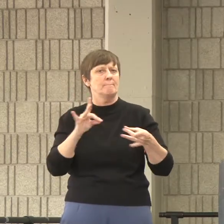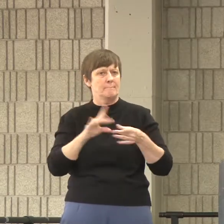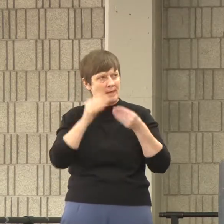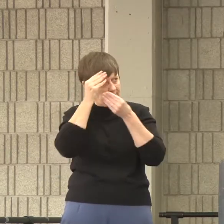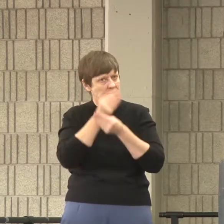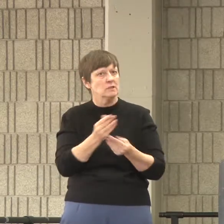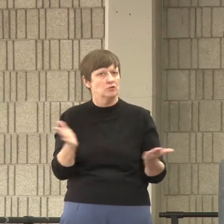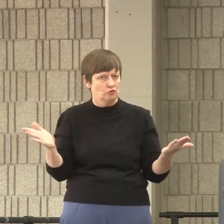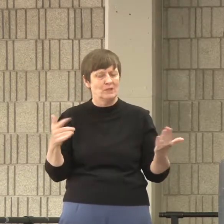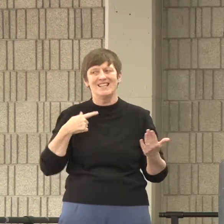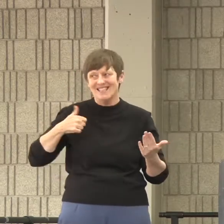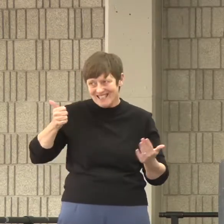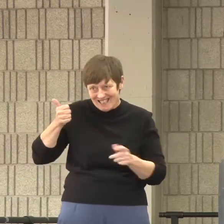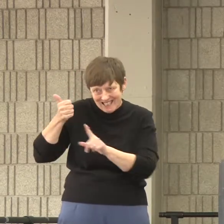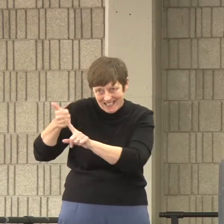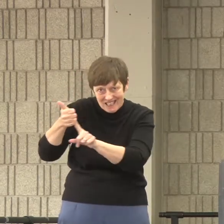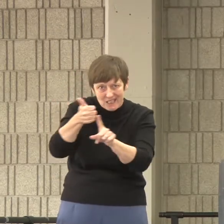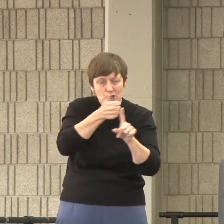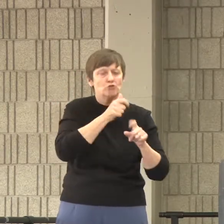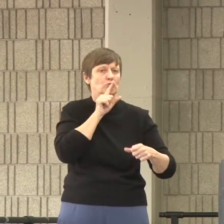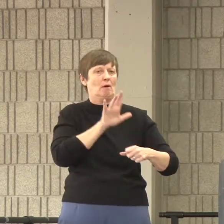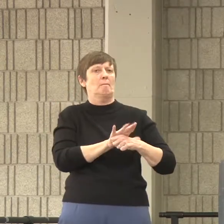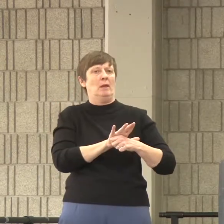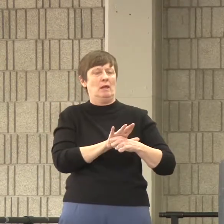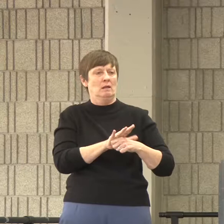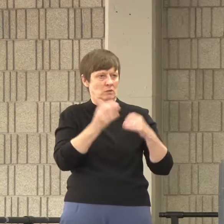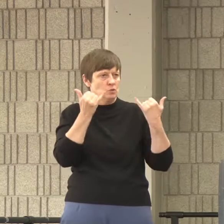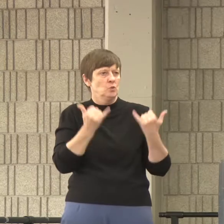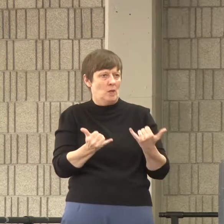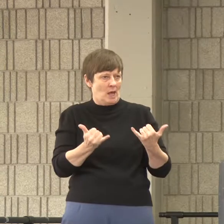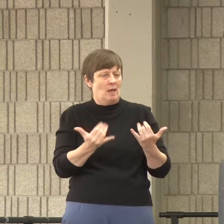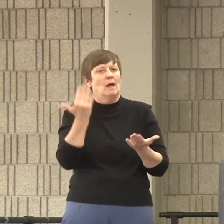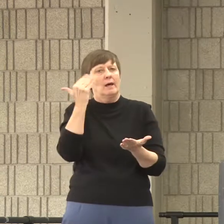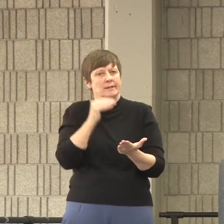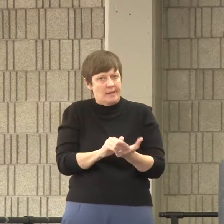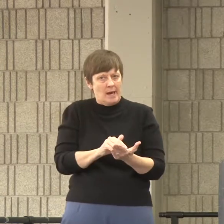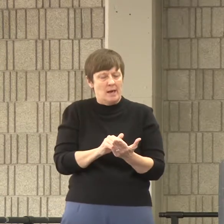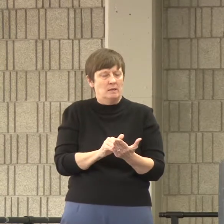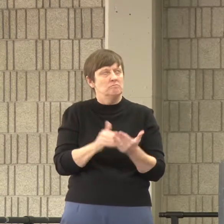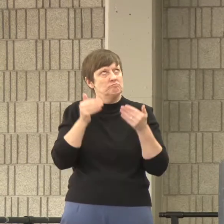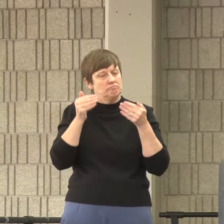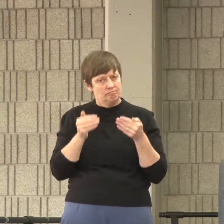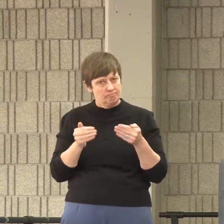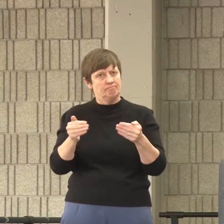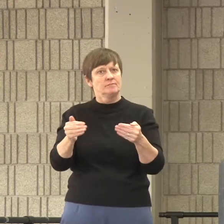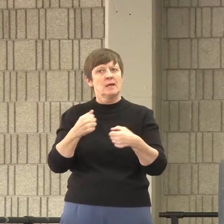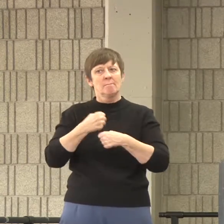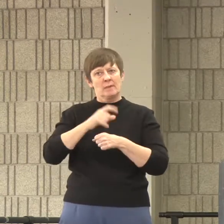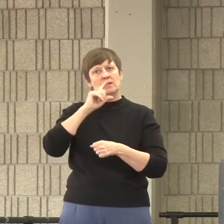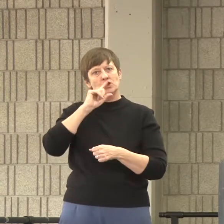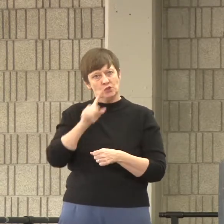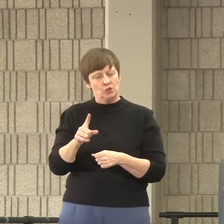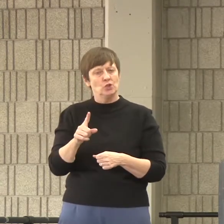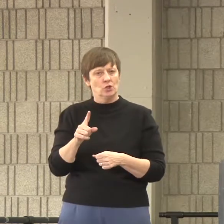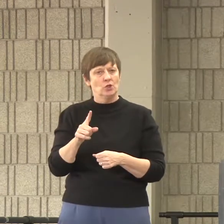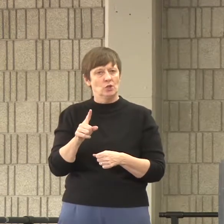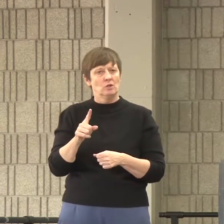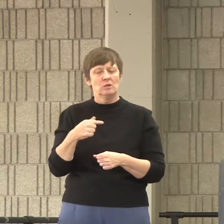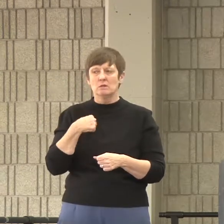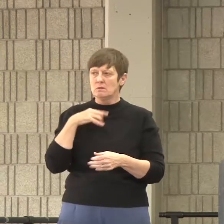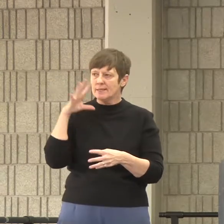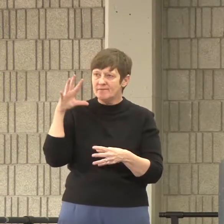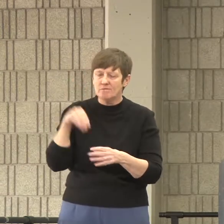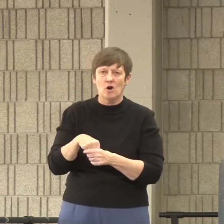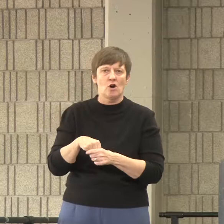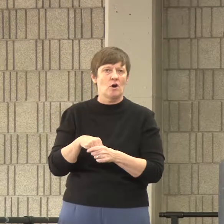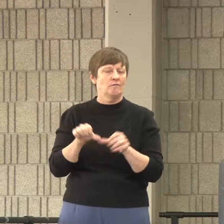us should commit ourselves today to once again move forward and to make sure we get involved and